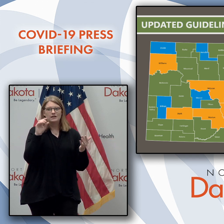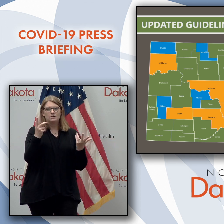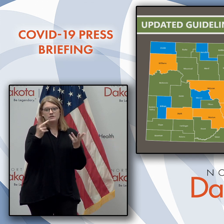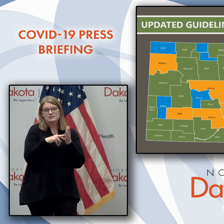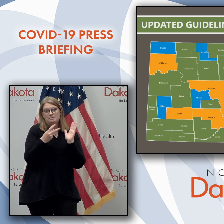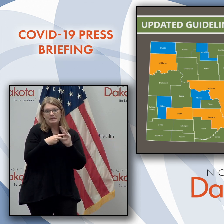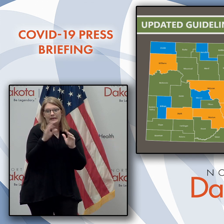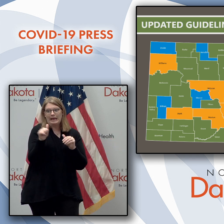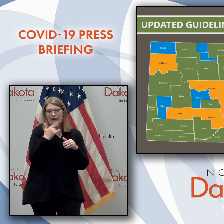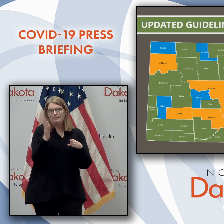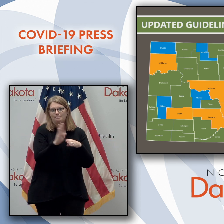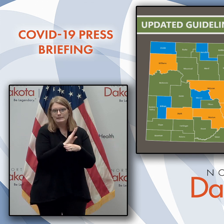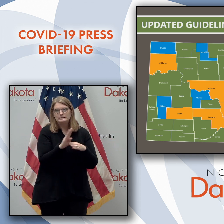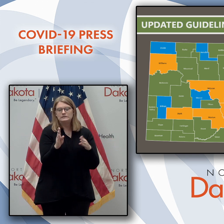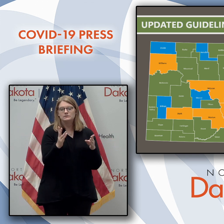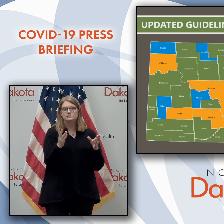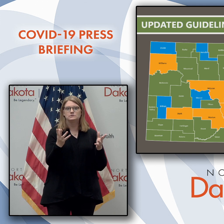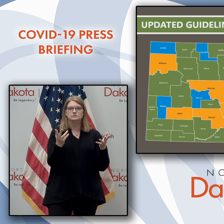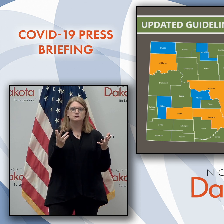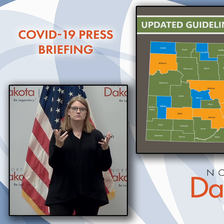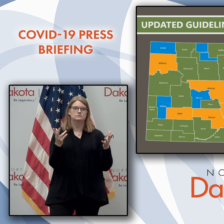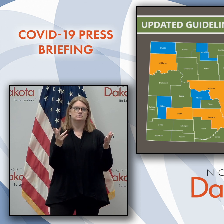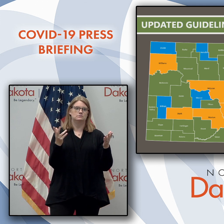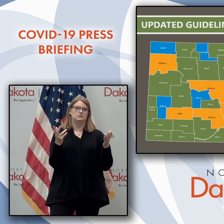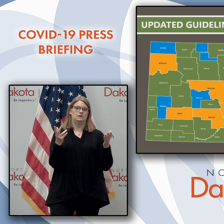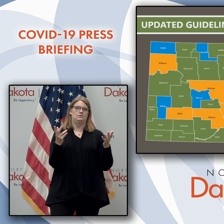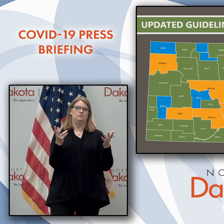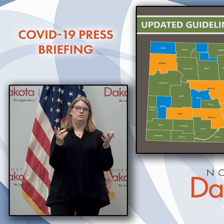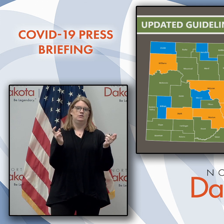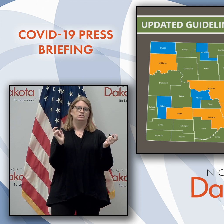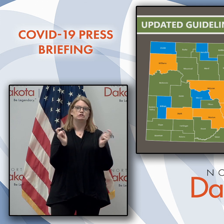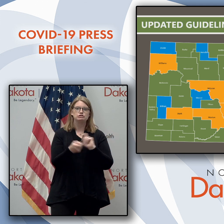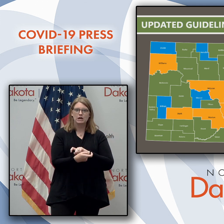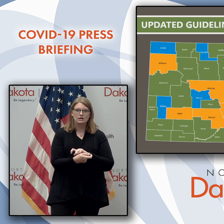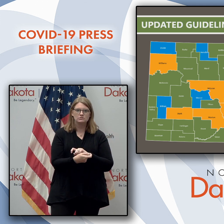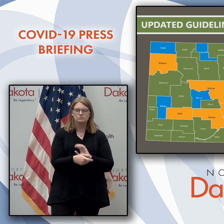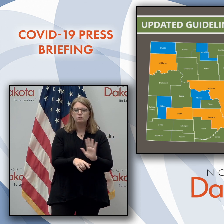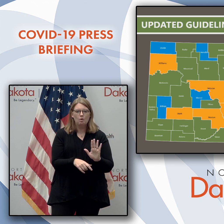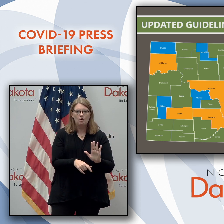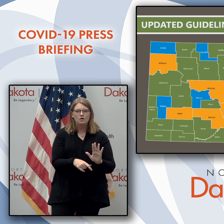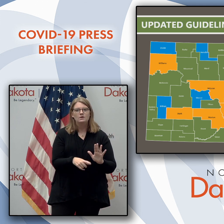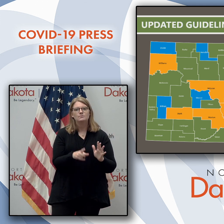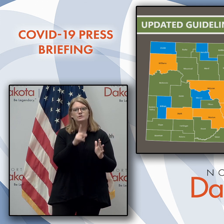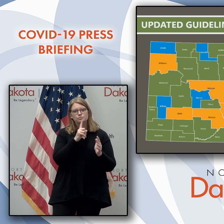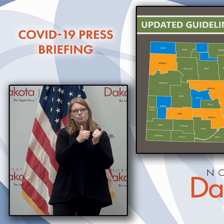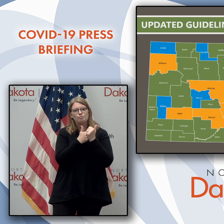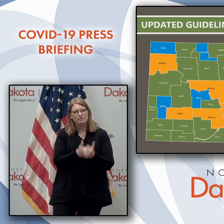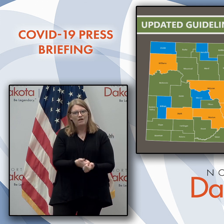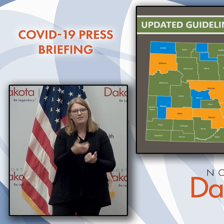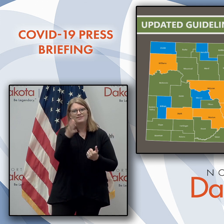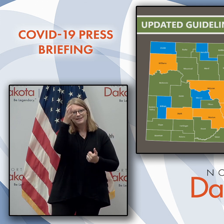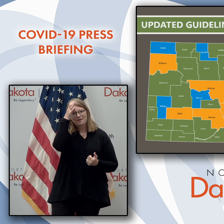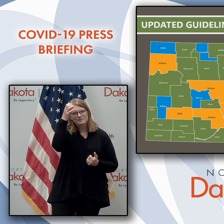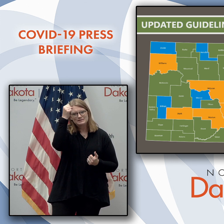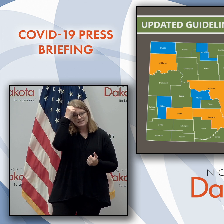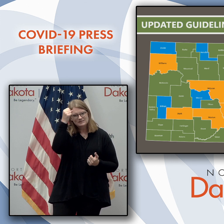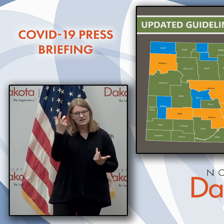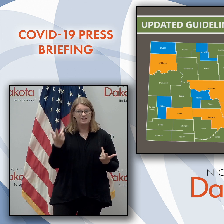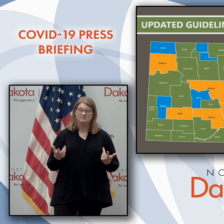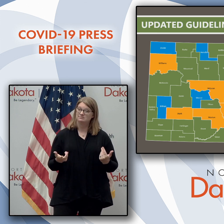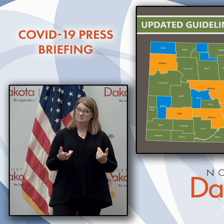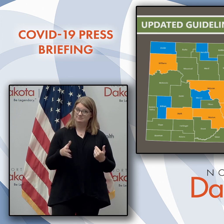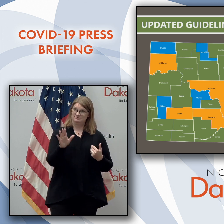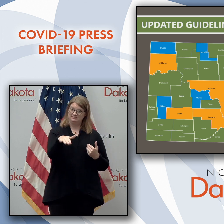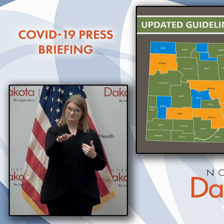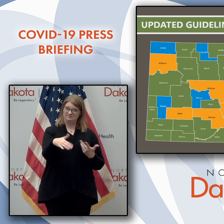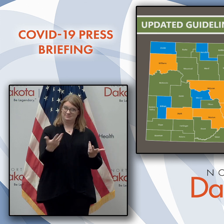be start doing anything other than common sense we've been asking for before, but to just say, hey, look, we